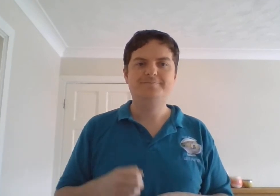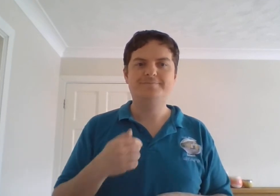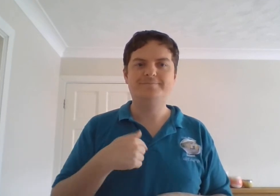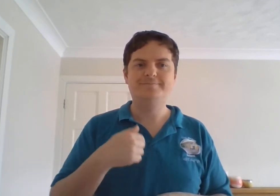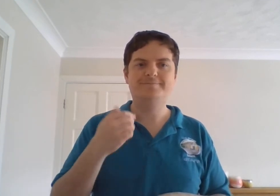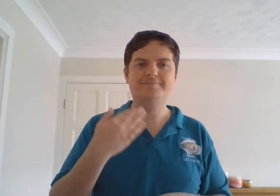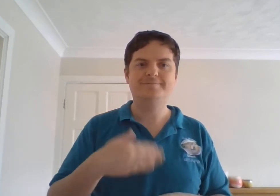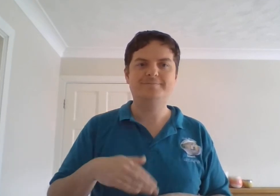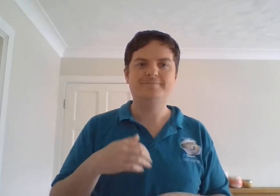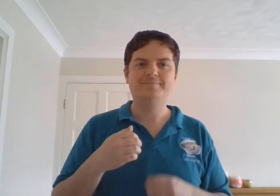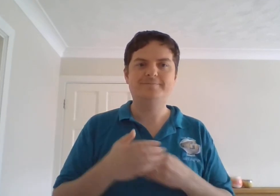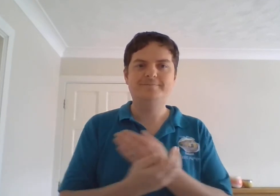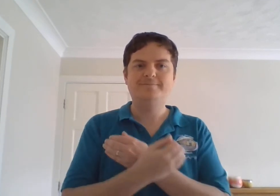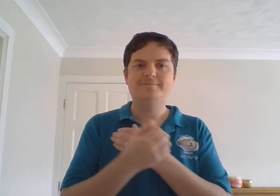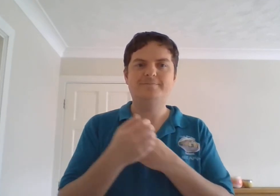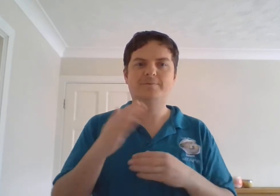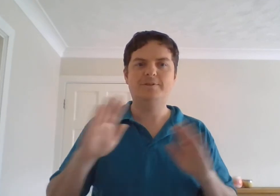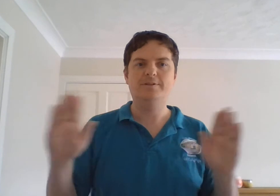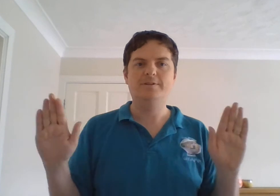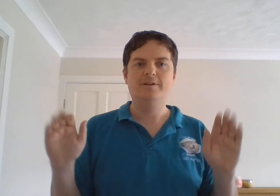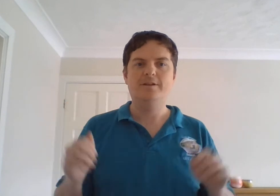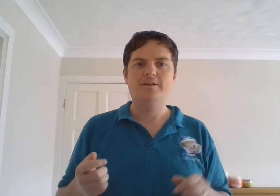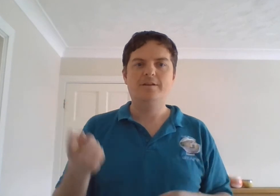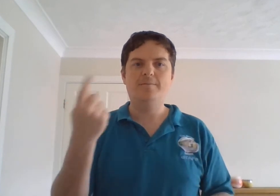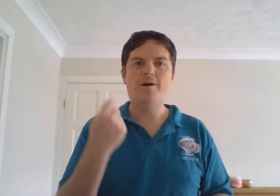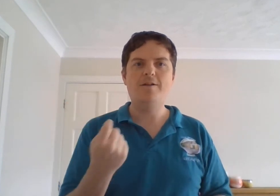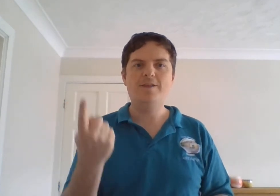scared. I just want to set you free.